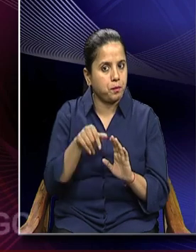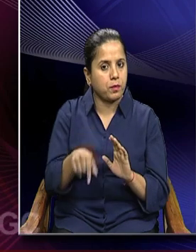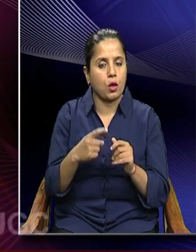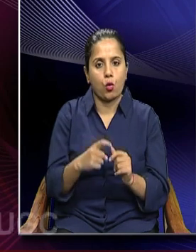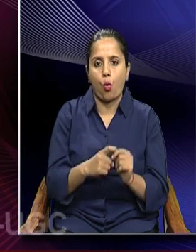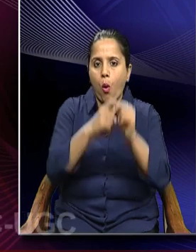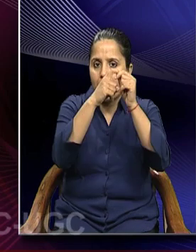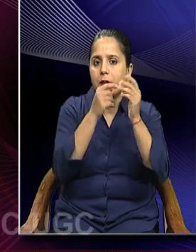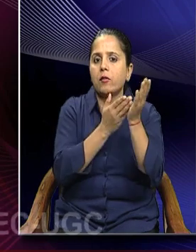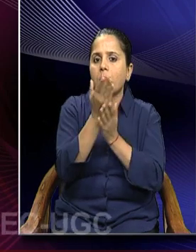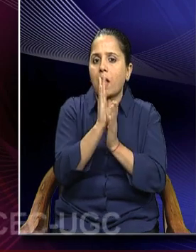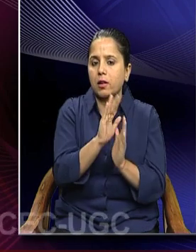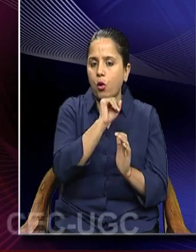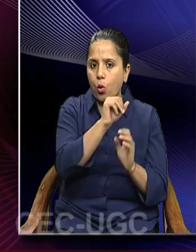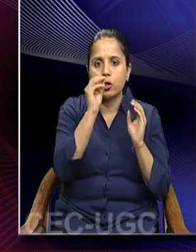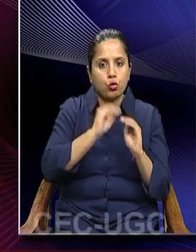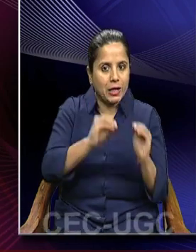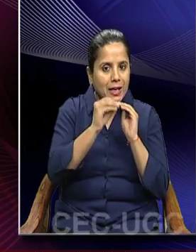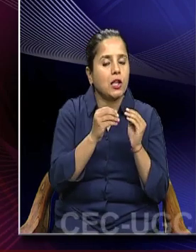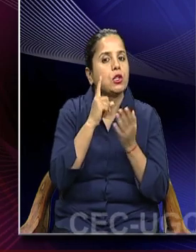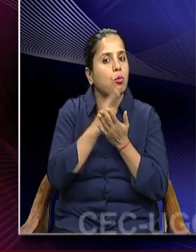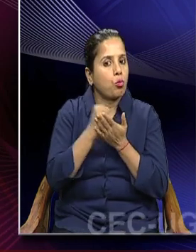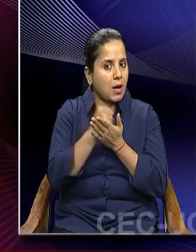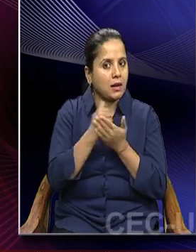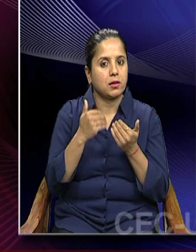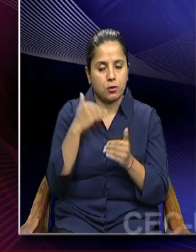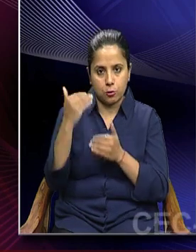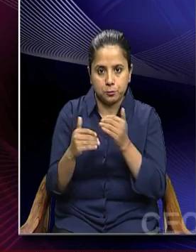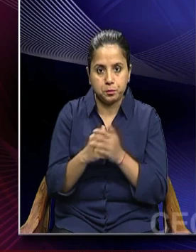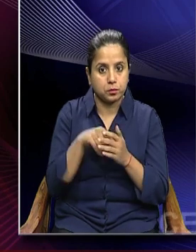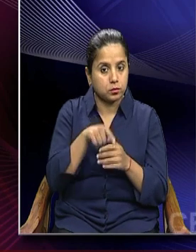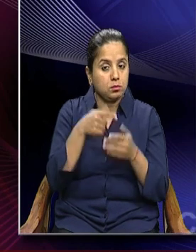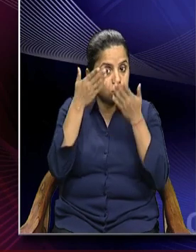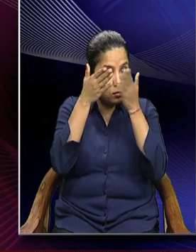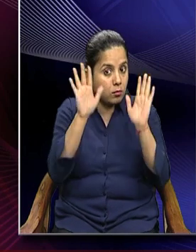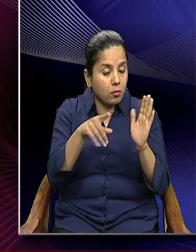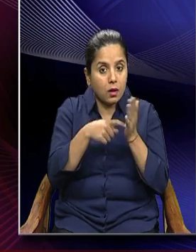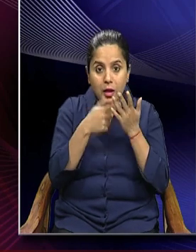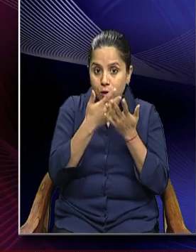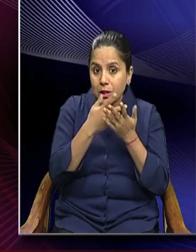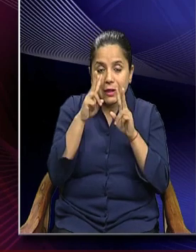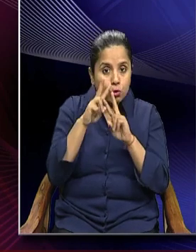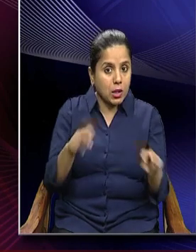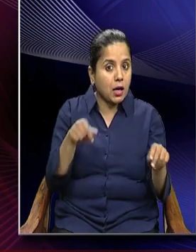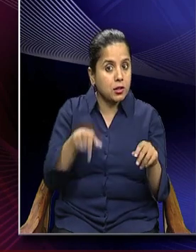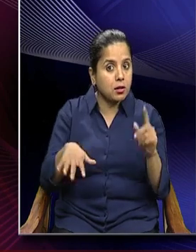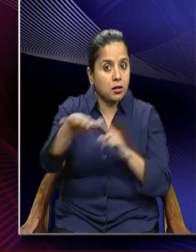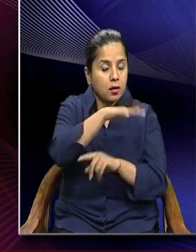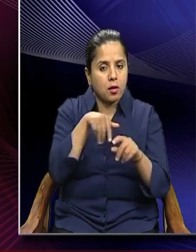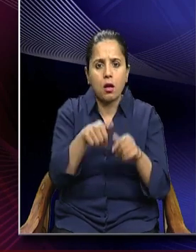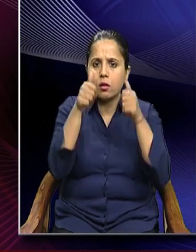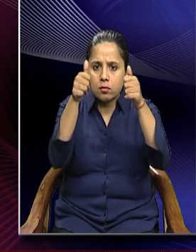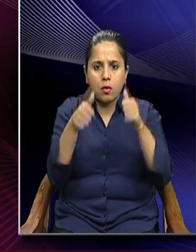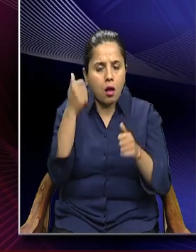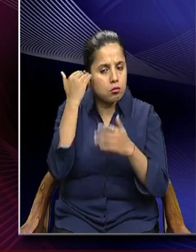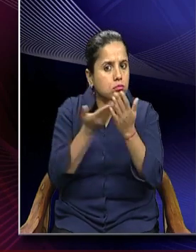qualitative methods into their teaching and practice. The expansion of research in this field has resulted in